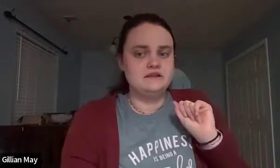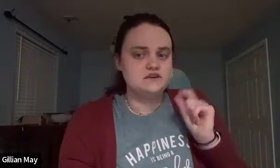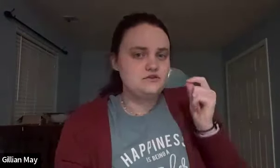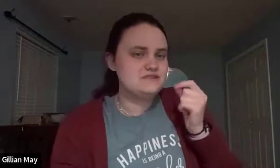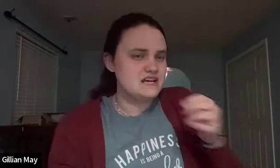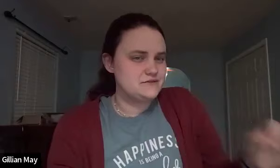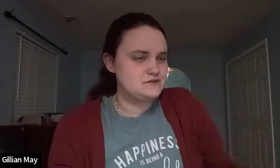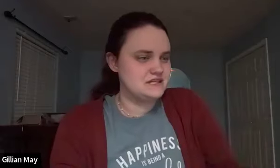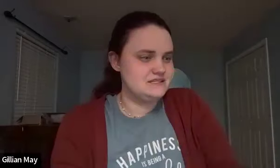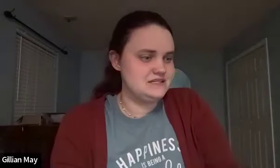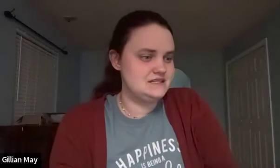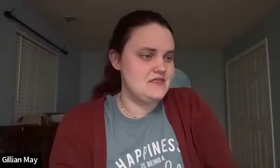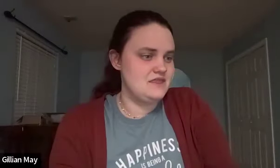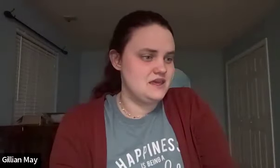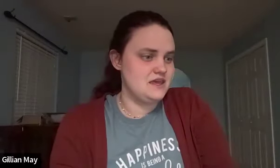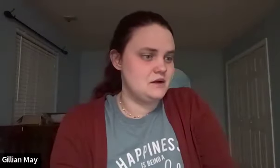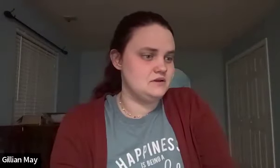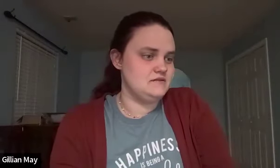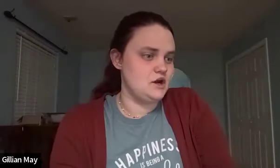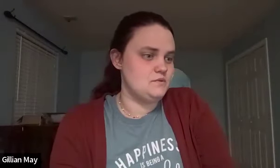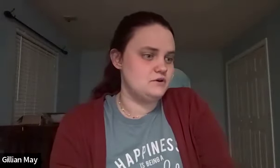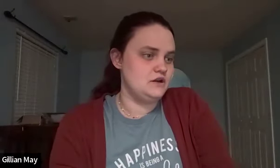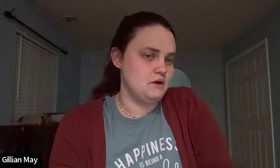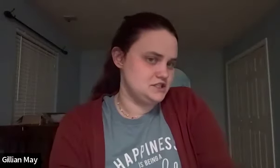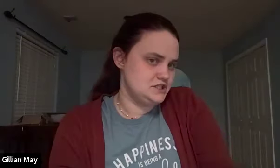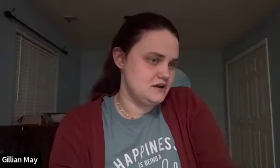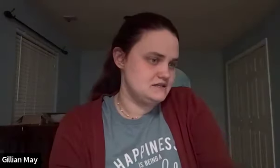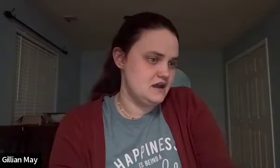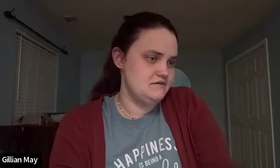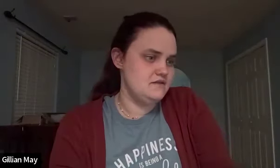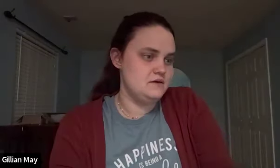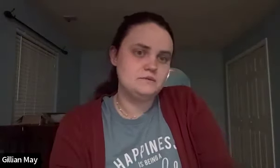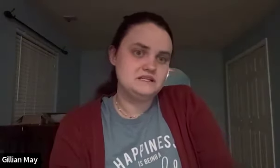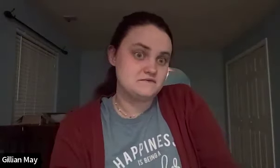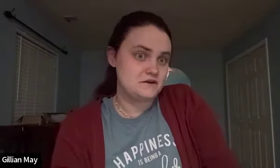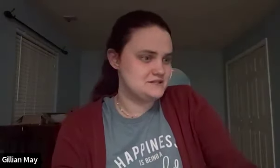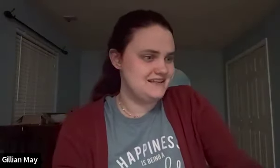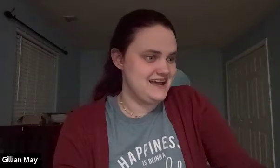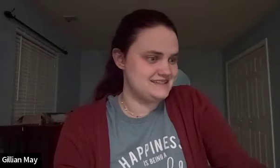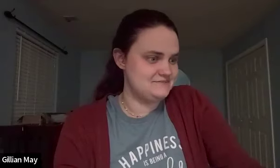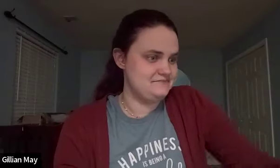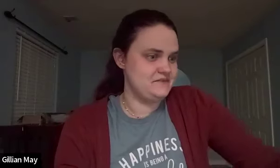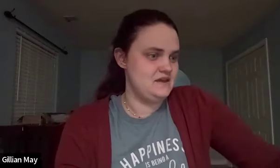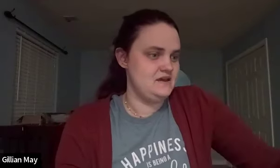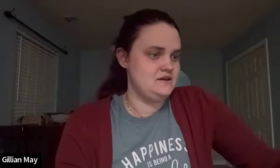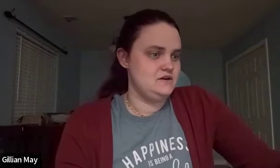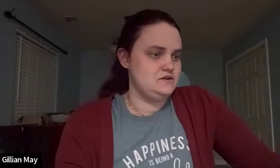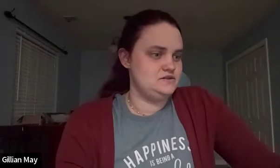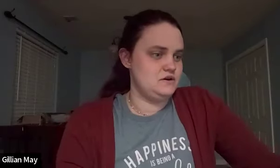Let's go through those last few sentences, and then I'm going to leave it open for any questions you guys have, and then we'll be done for our first class. So